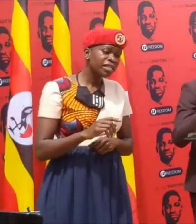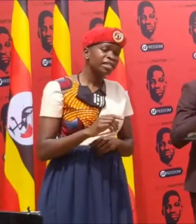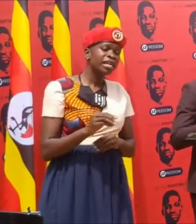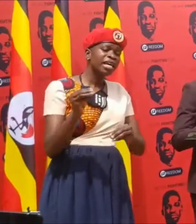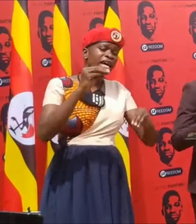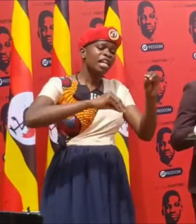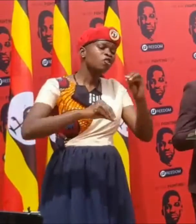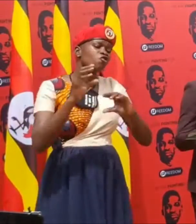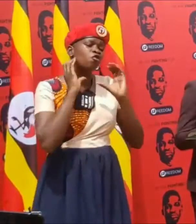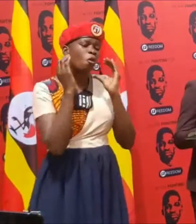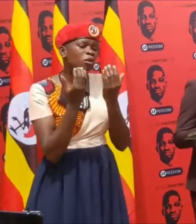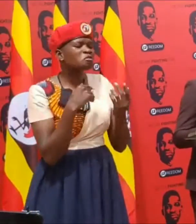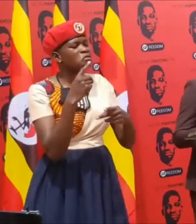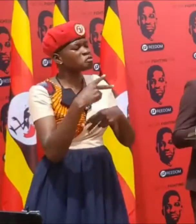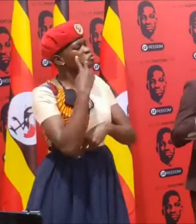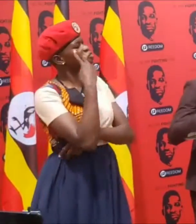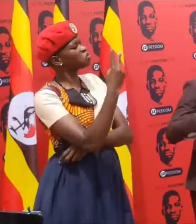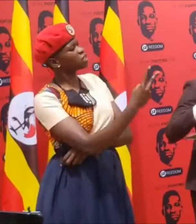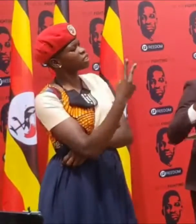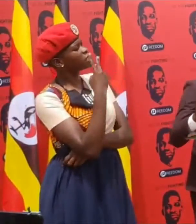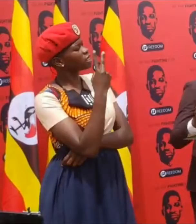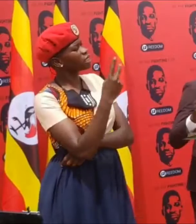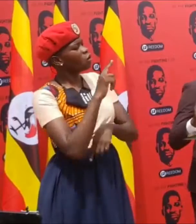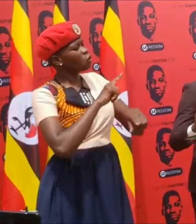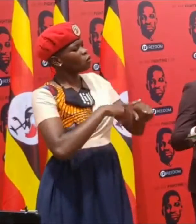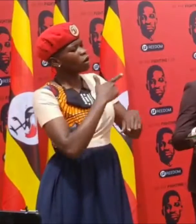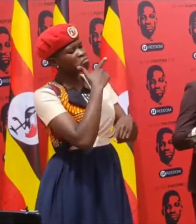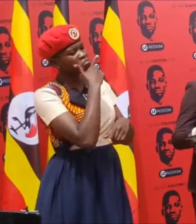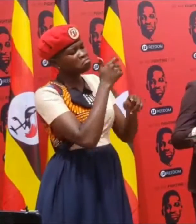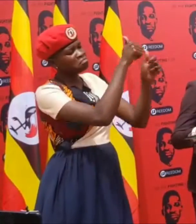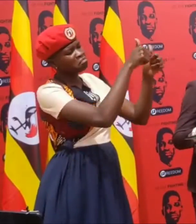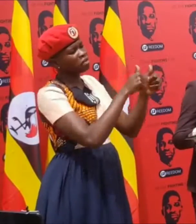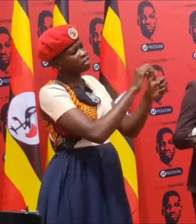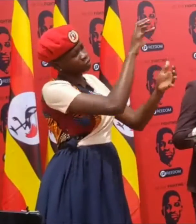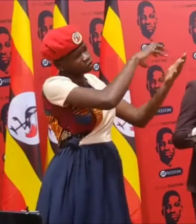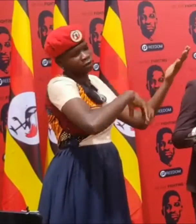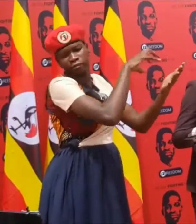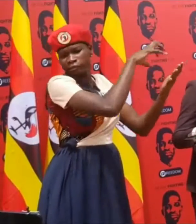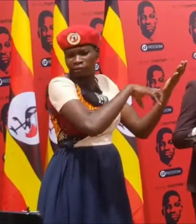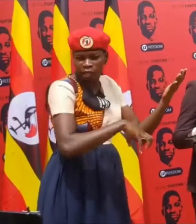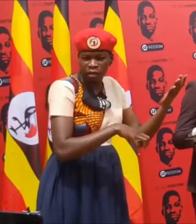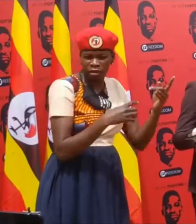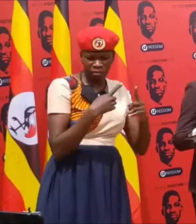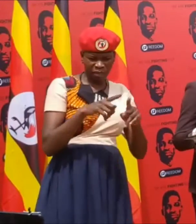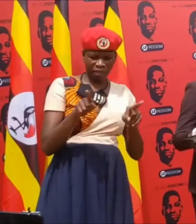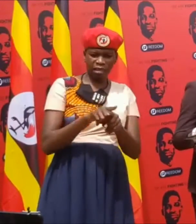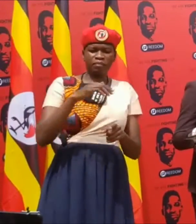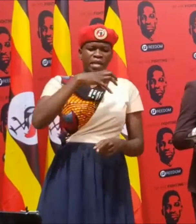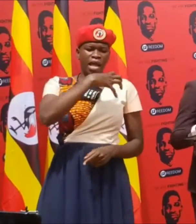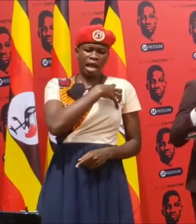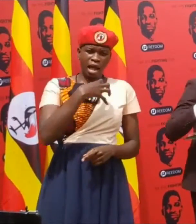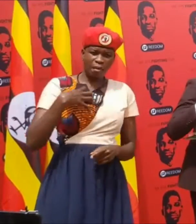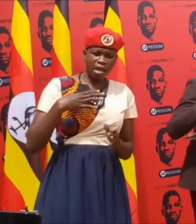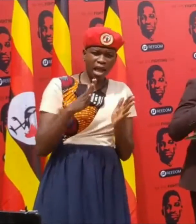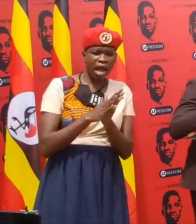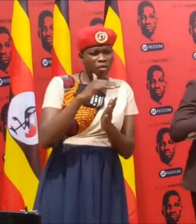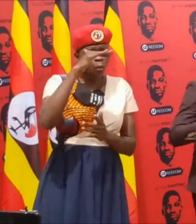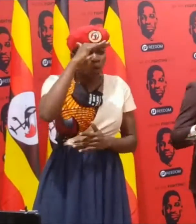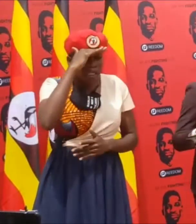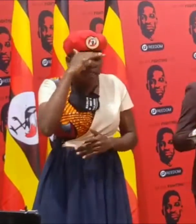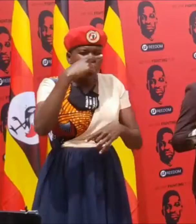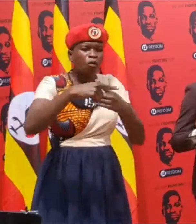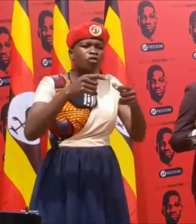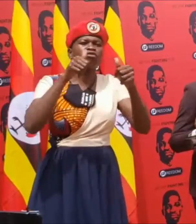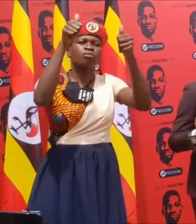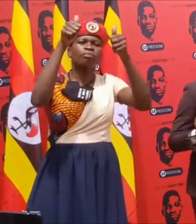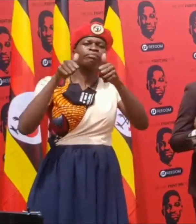are being pulled down. Meanwhile, the same police and the army are putting up posters of Mr. Museveni. We want to hear the Electoral Commission